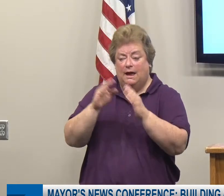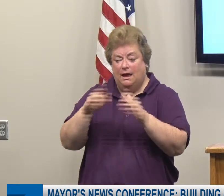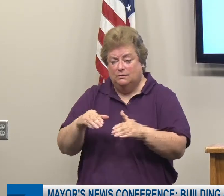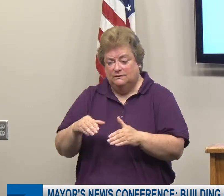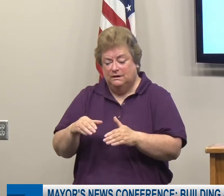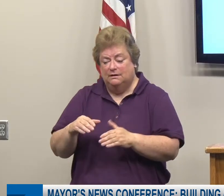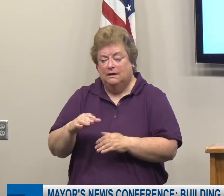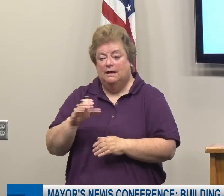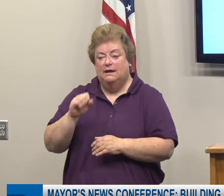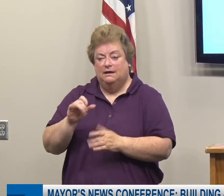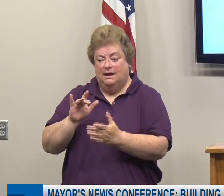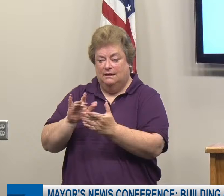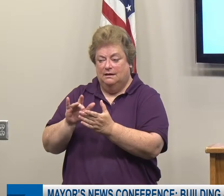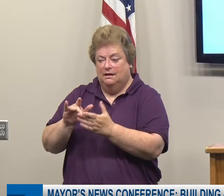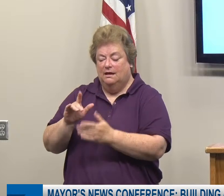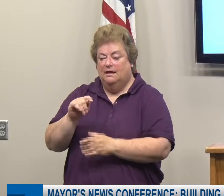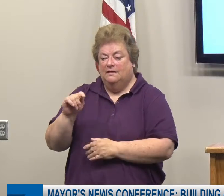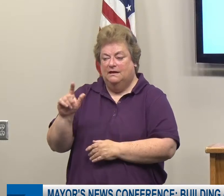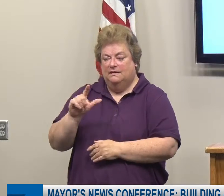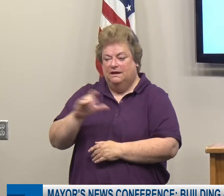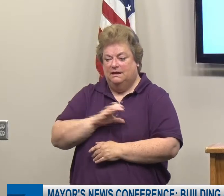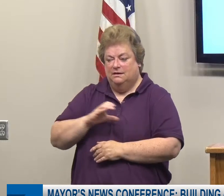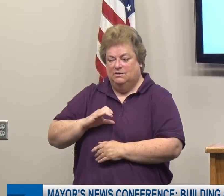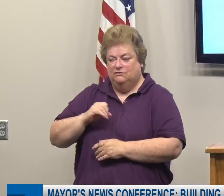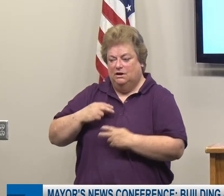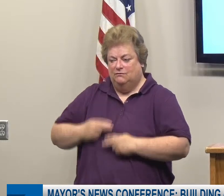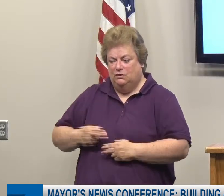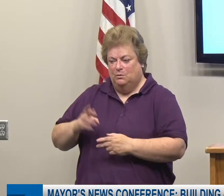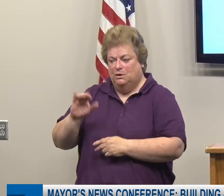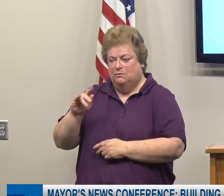may contact the Lincoln Commission on Human Rights by calling